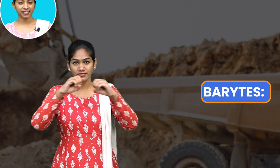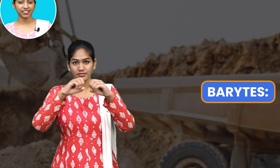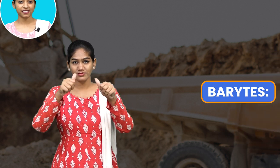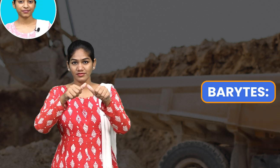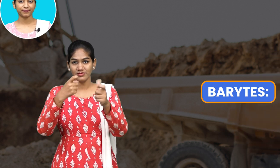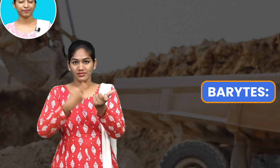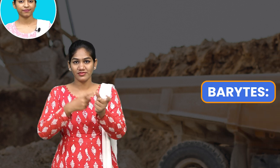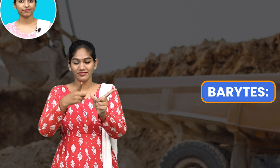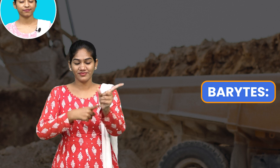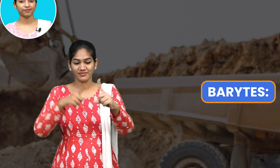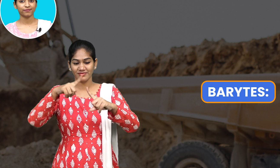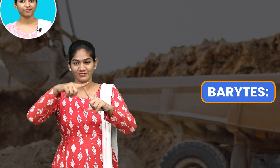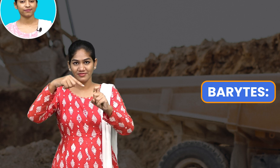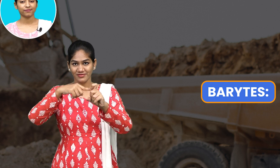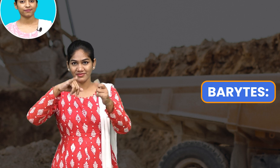Barytes.